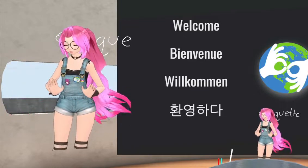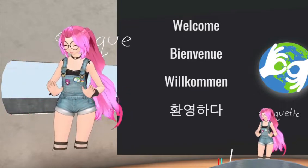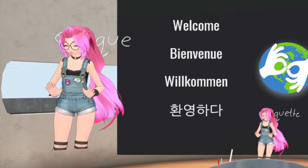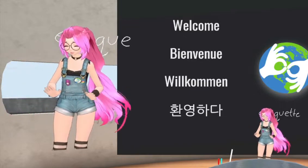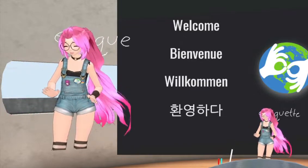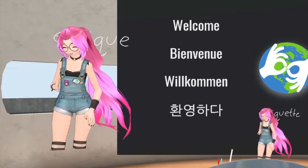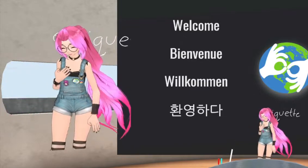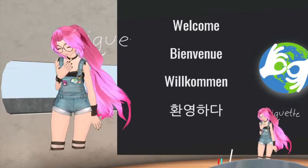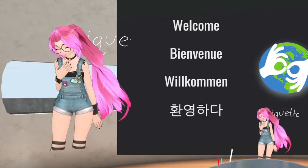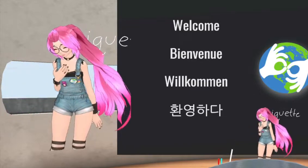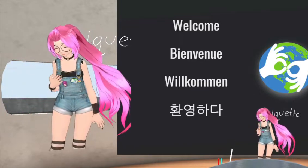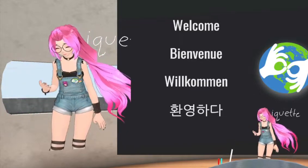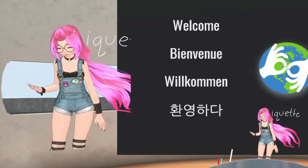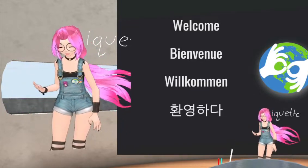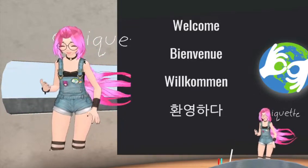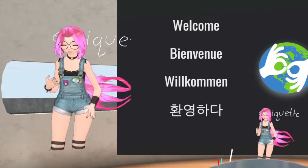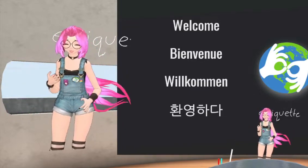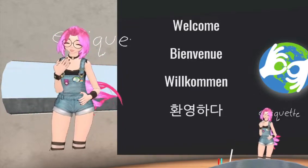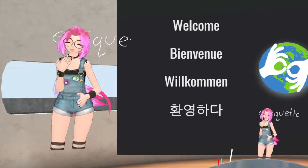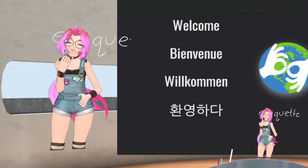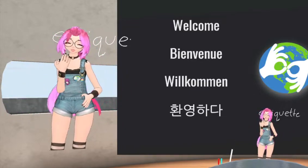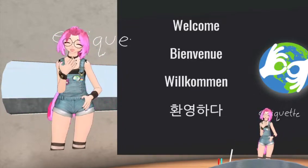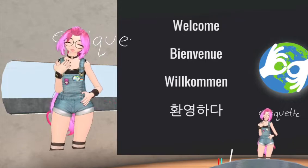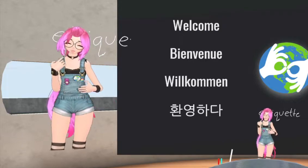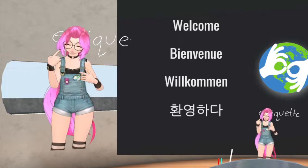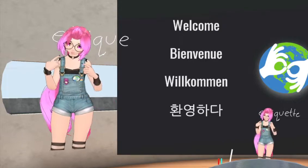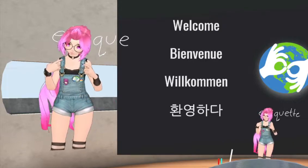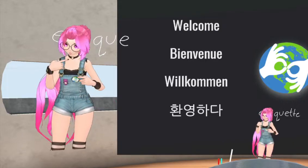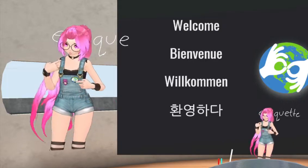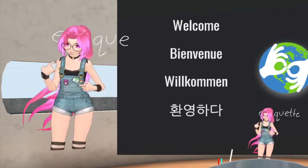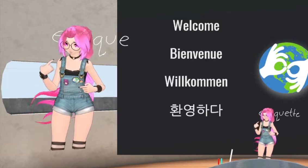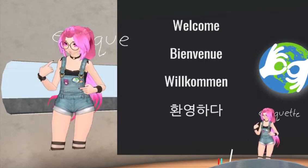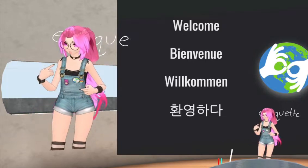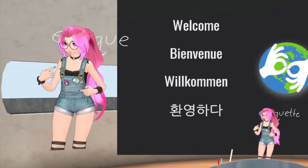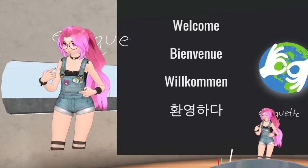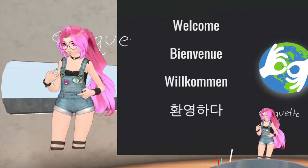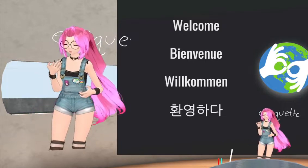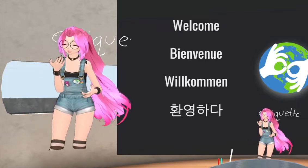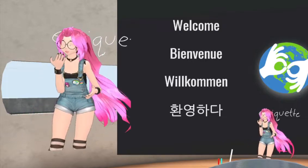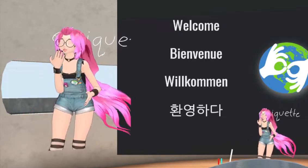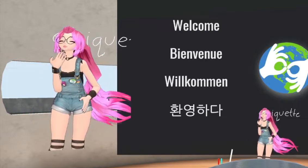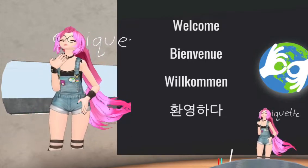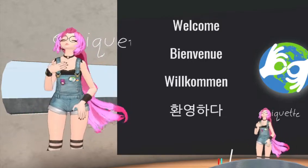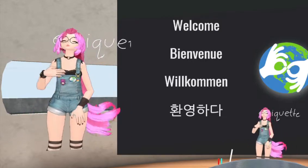with deaf etiquette? Or I can go ahead and take over and just list some others I had in mind. Yes, what's up?